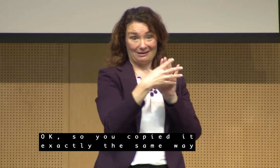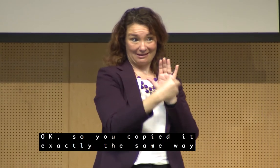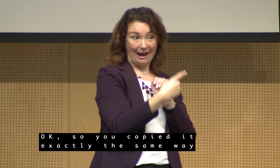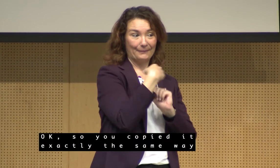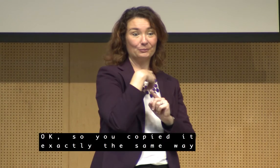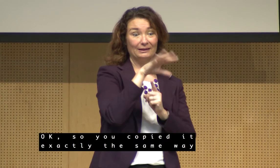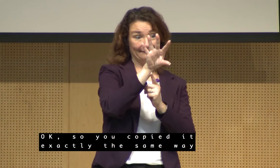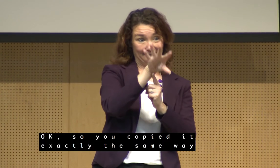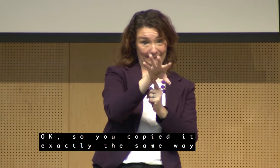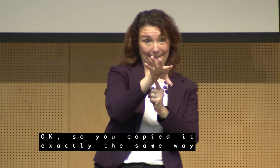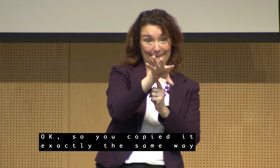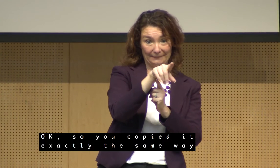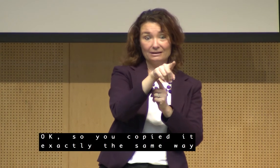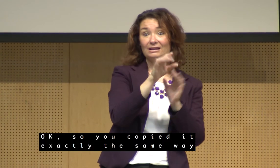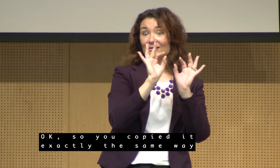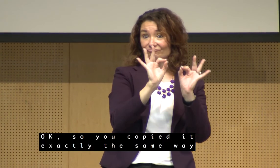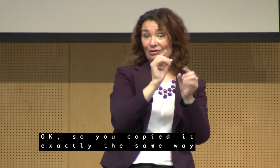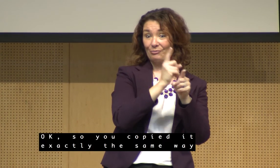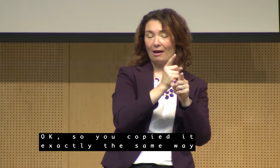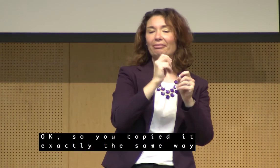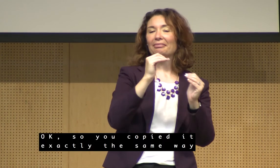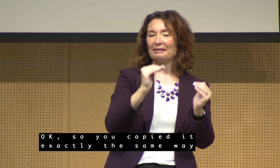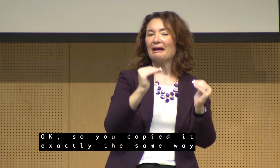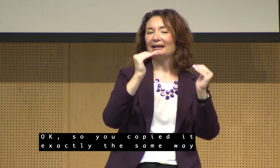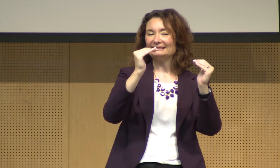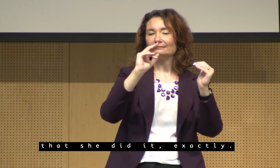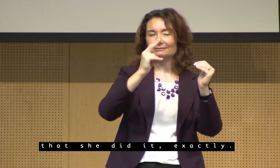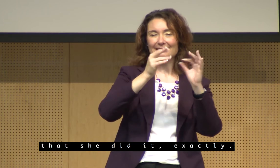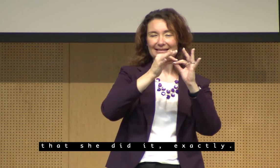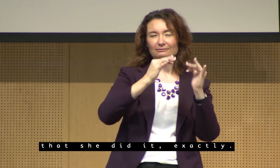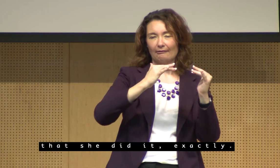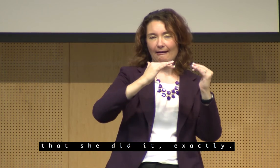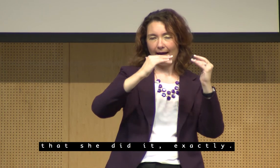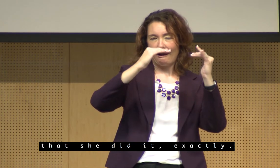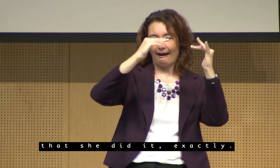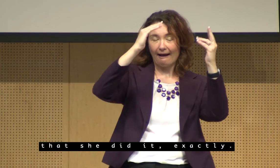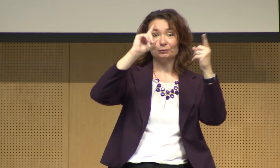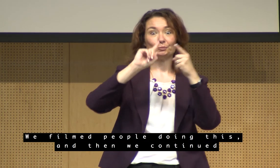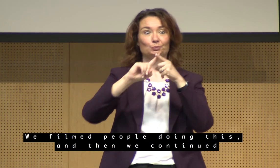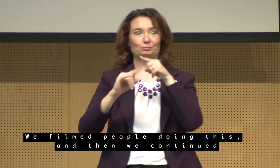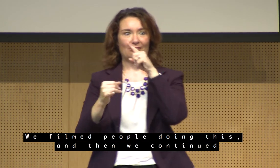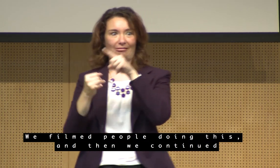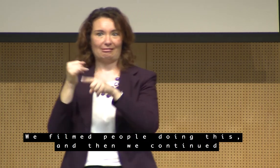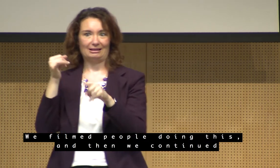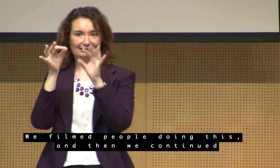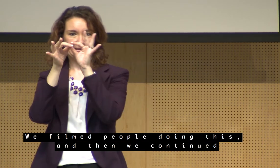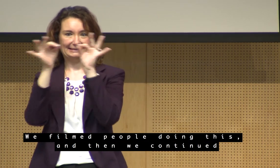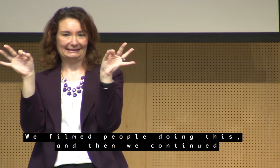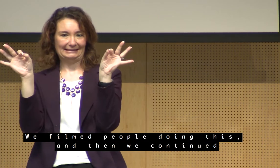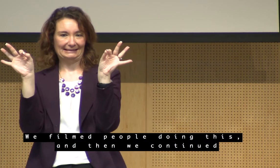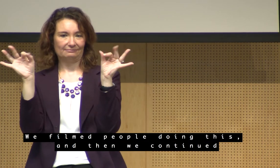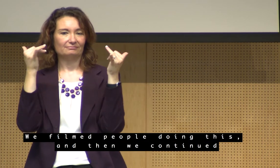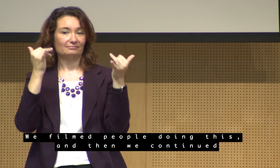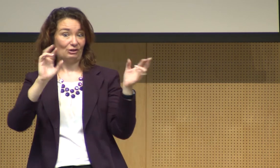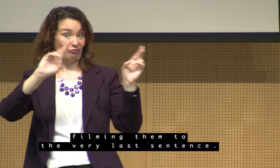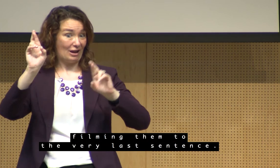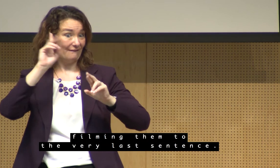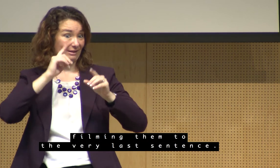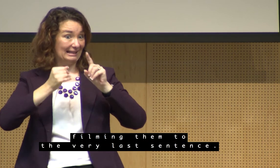Okay, so you copied it exactly the same way that she did it exactly. We filmed people doing this, and then we continued filming them till the very last sentence.